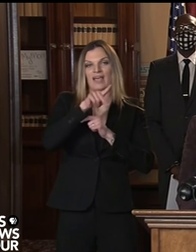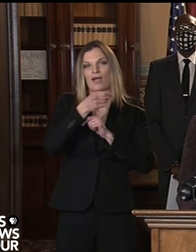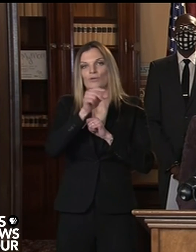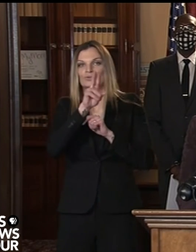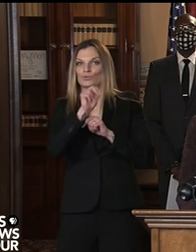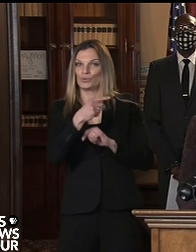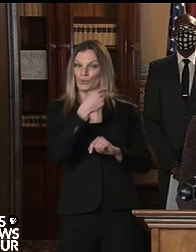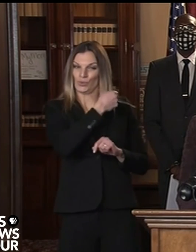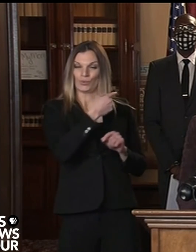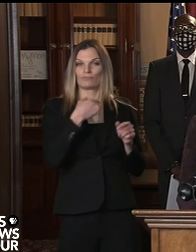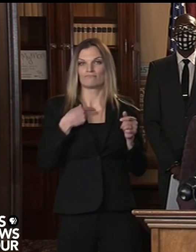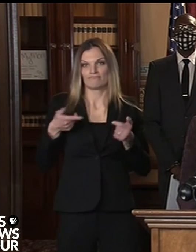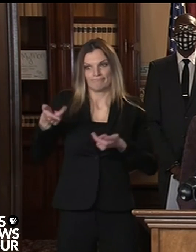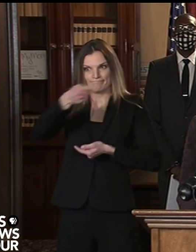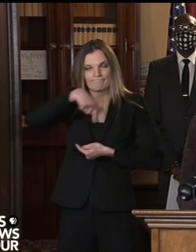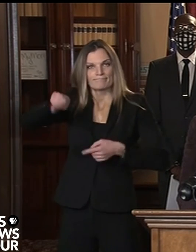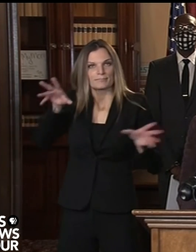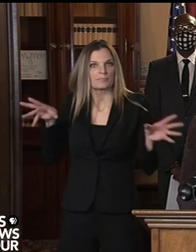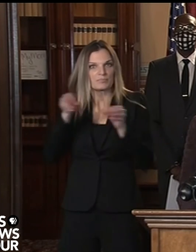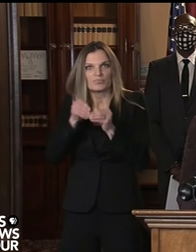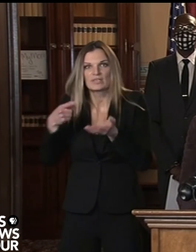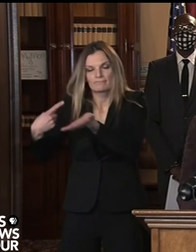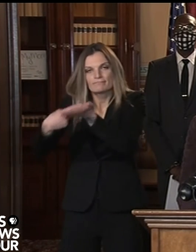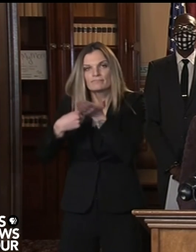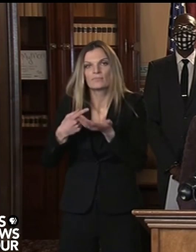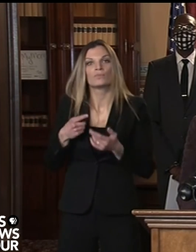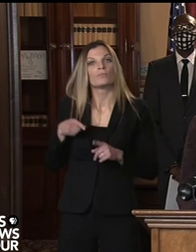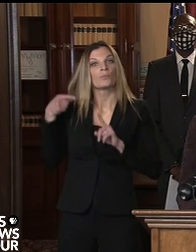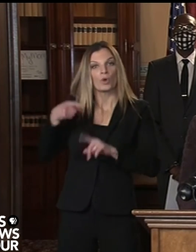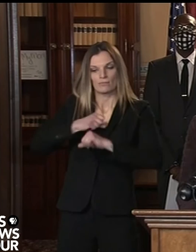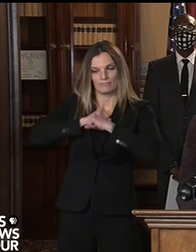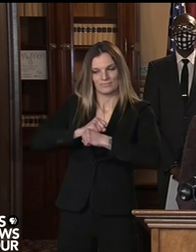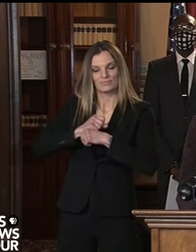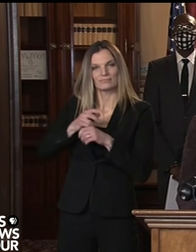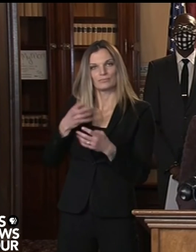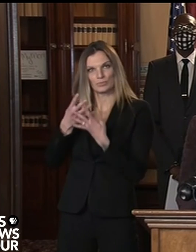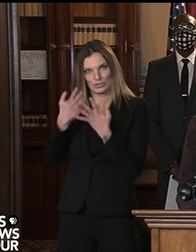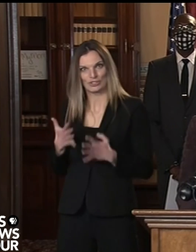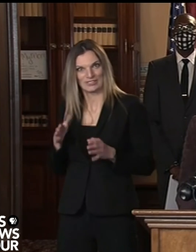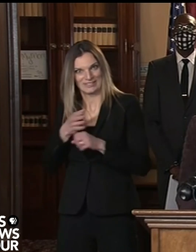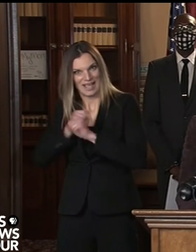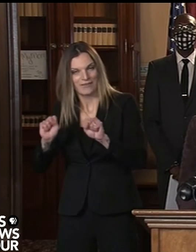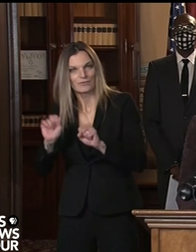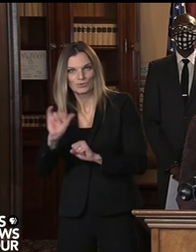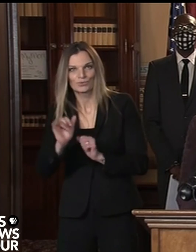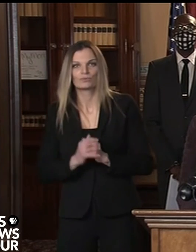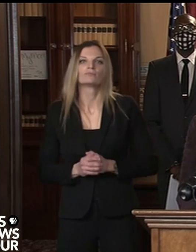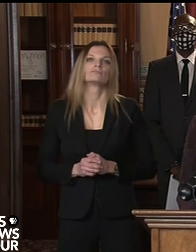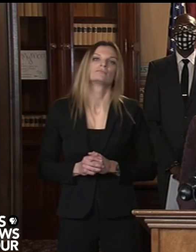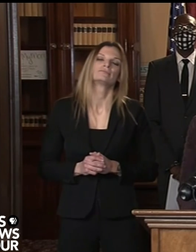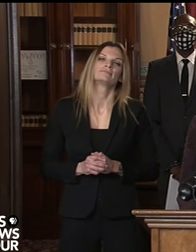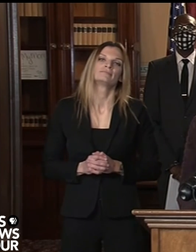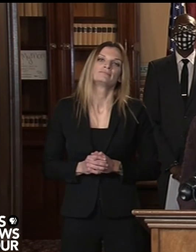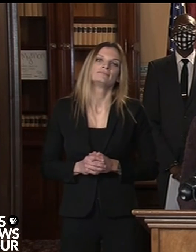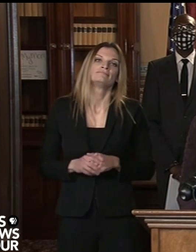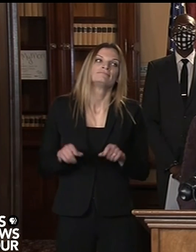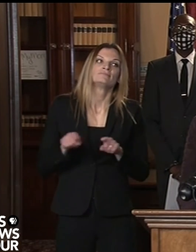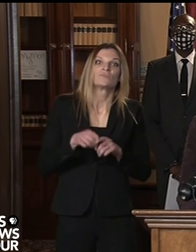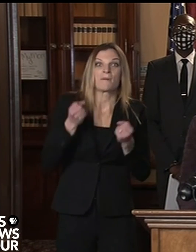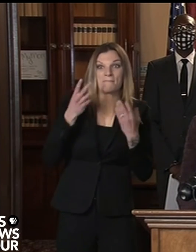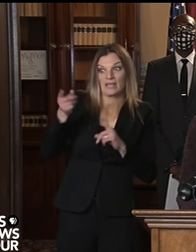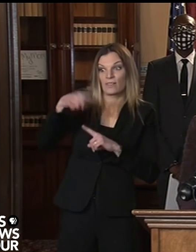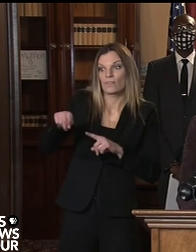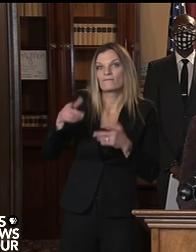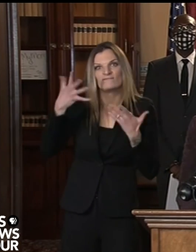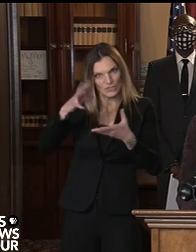have taken incredible actions to keep prisoners safe. I will also say that we have paroled a